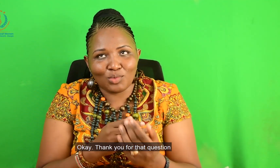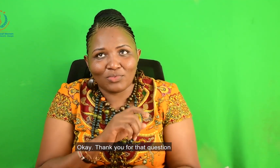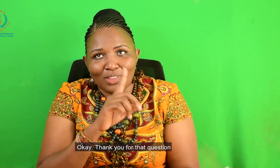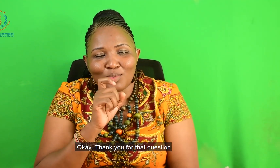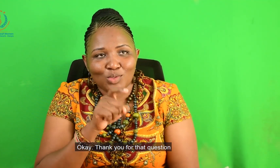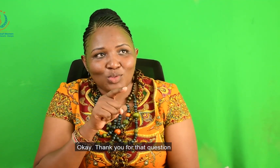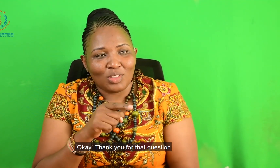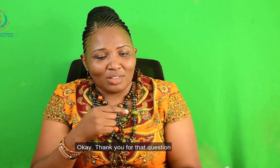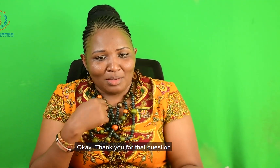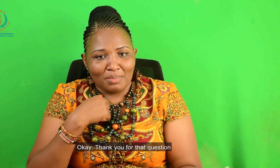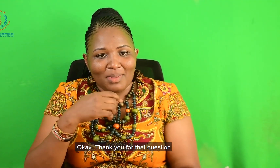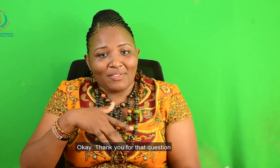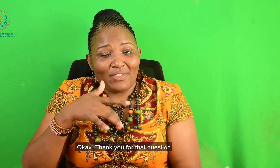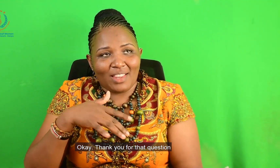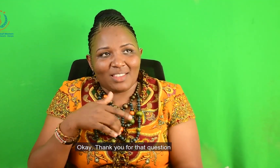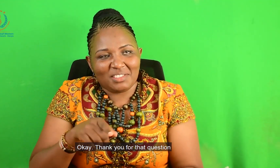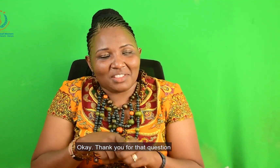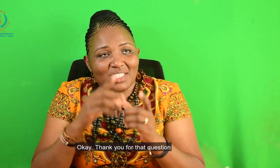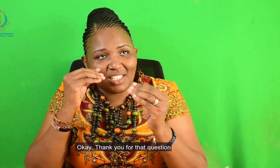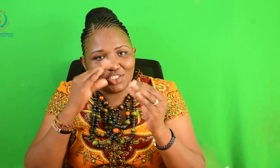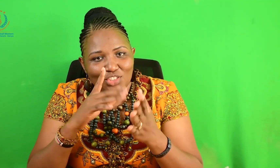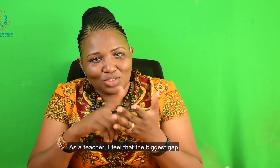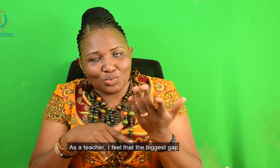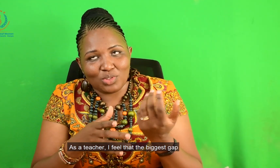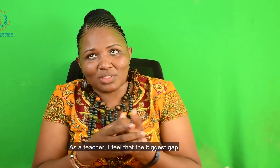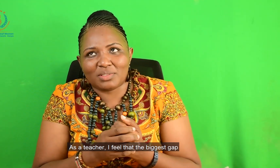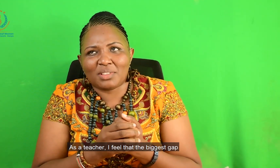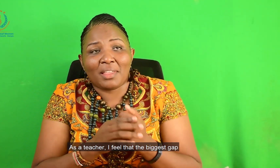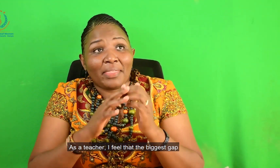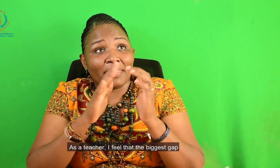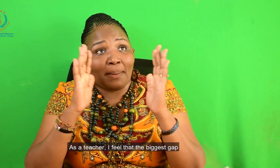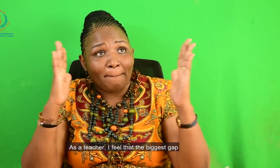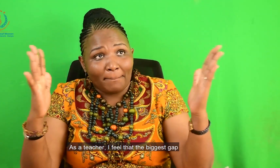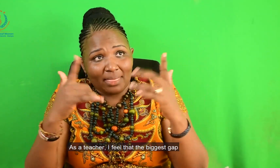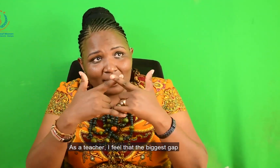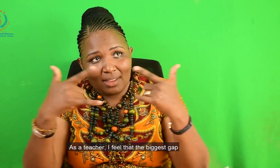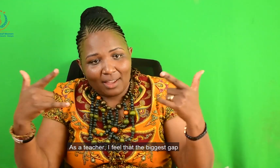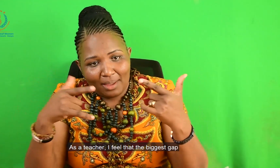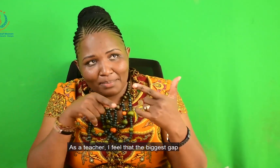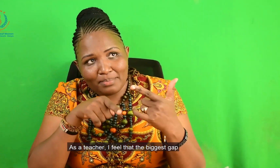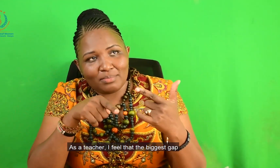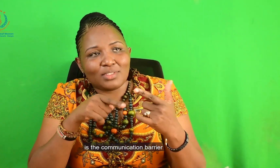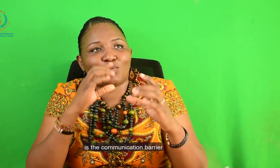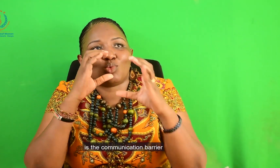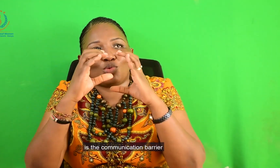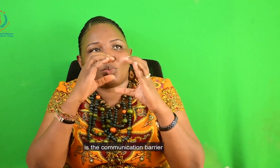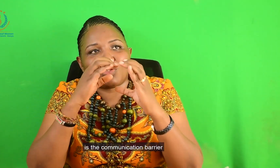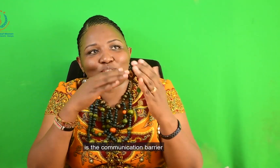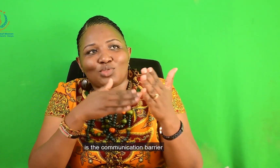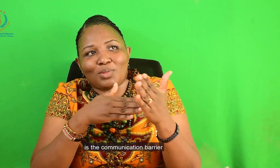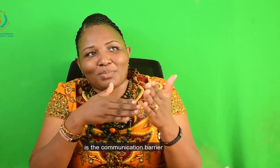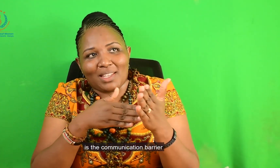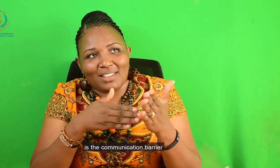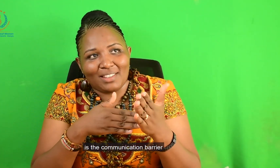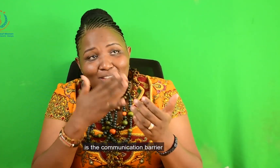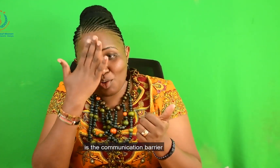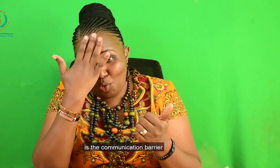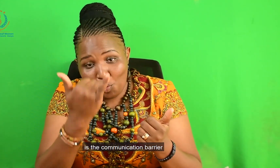Okay, thank you for that question. As a teacher, I feel that the biggest gap is the communication barrier.